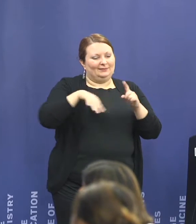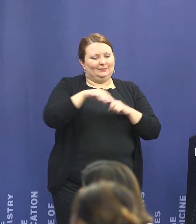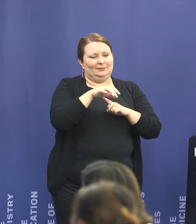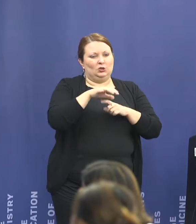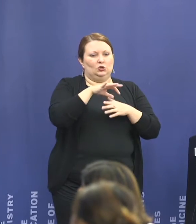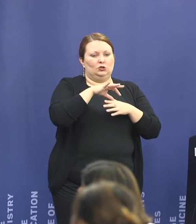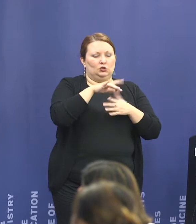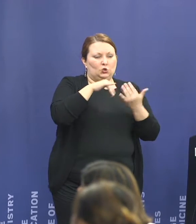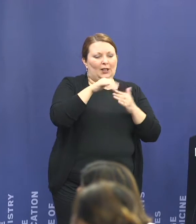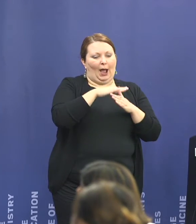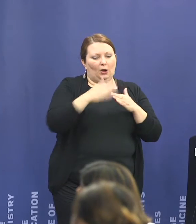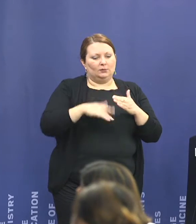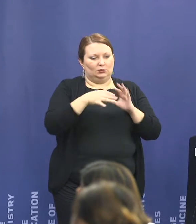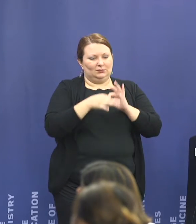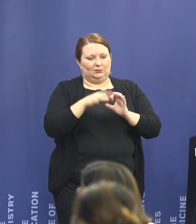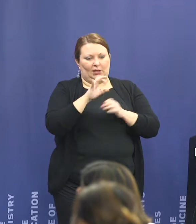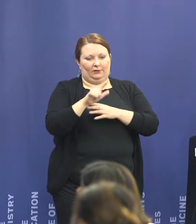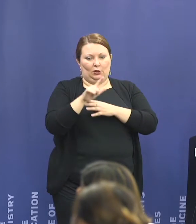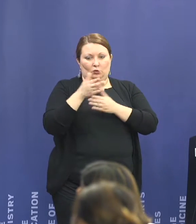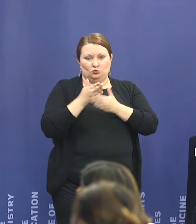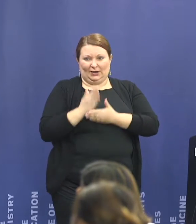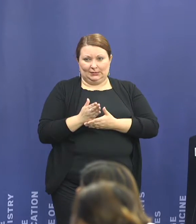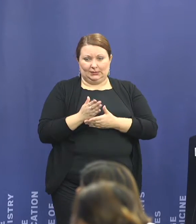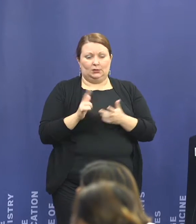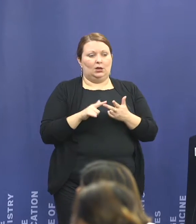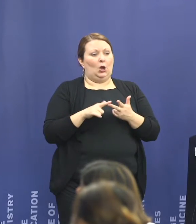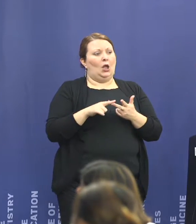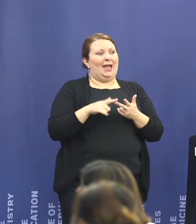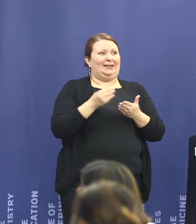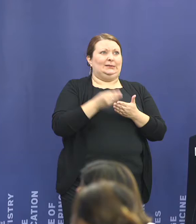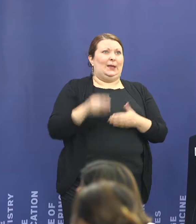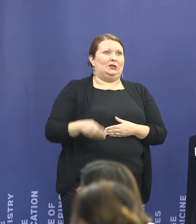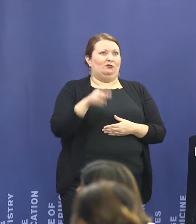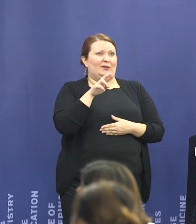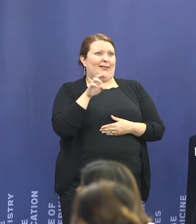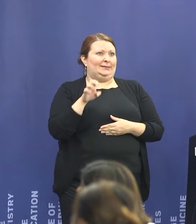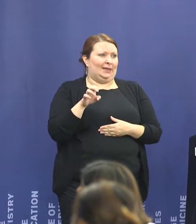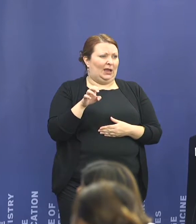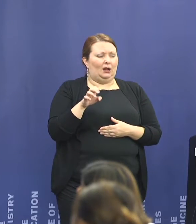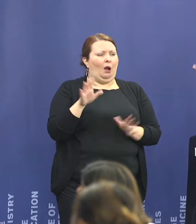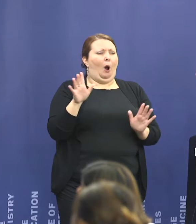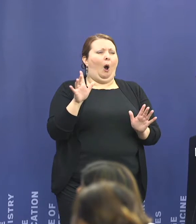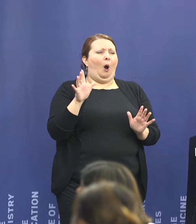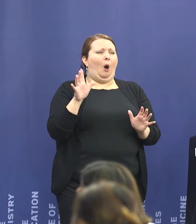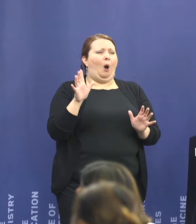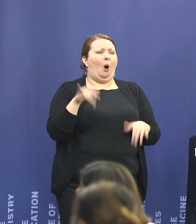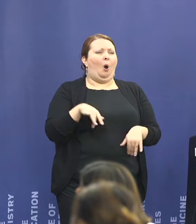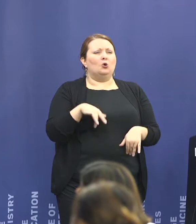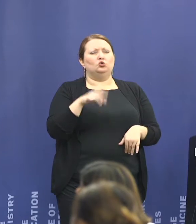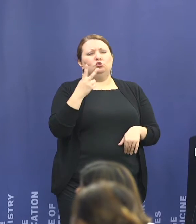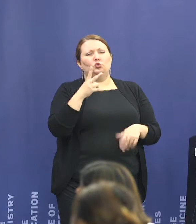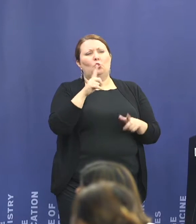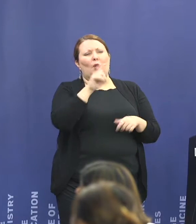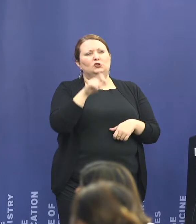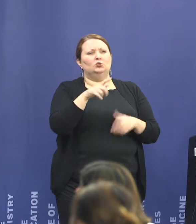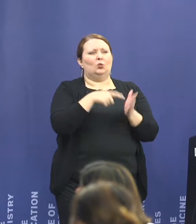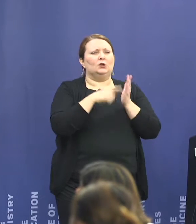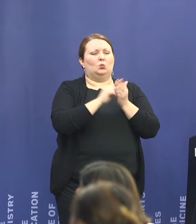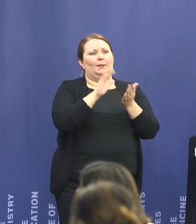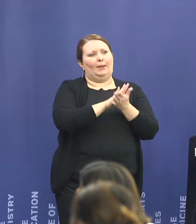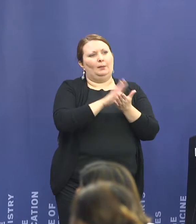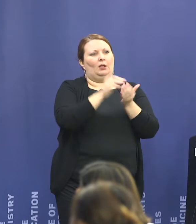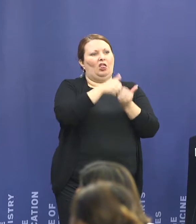related to civil rights. There was talk about expensive real estate. We don't want two questions because it takes up too much space, right? We